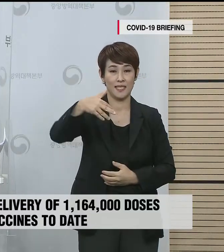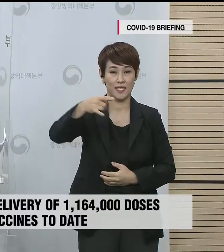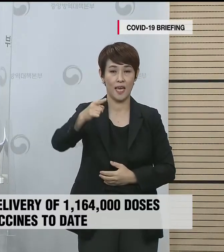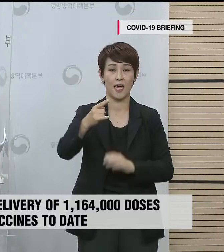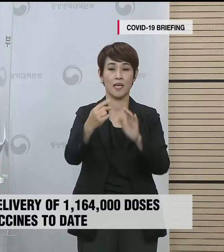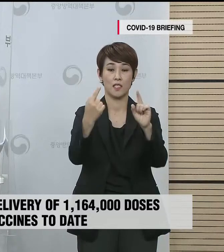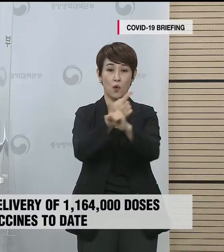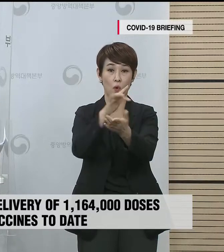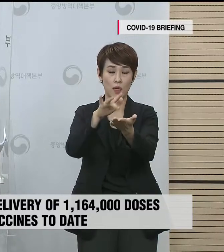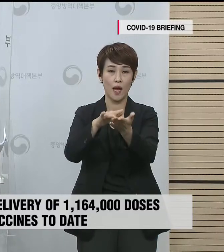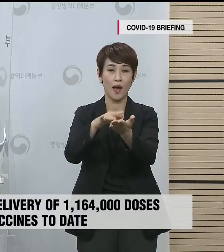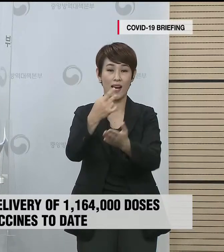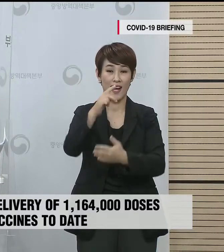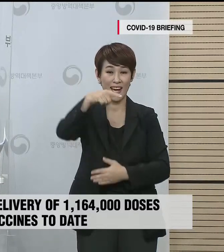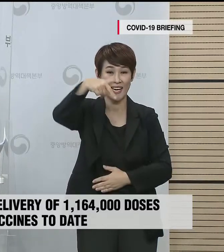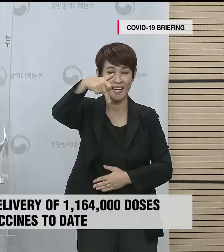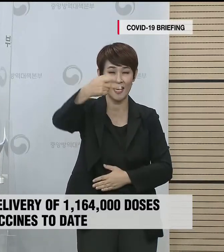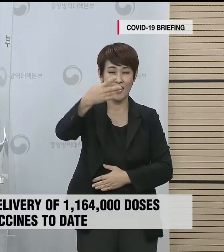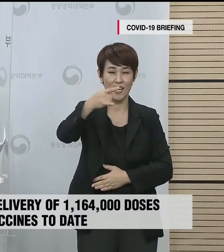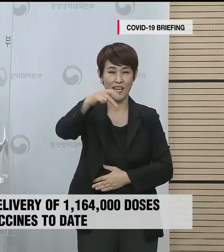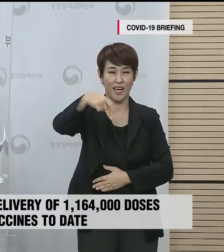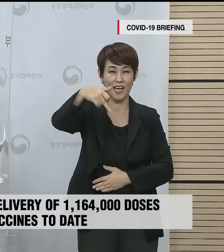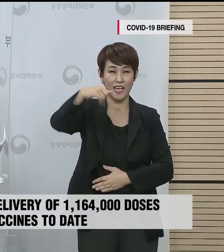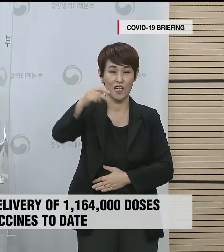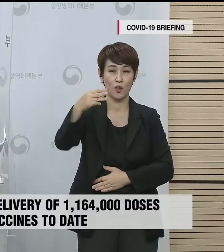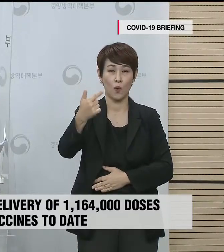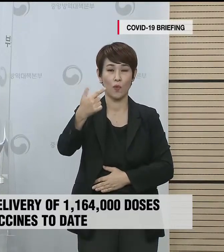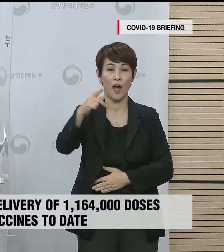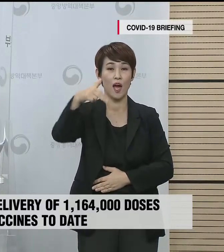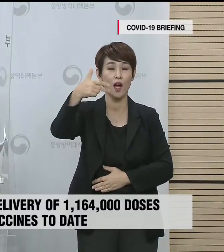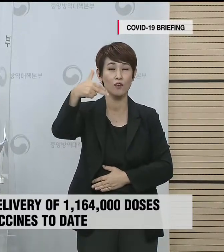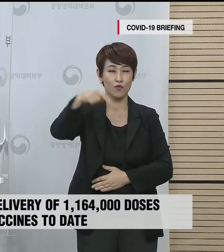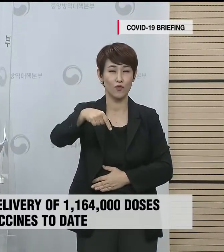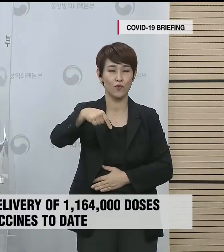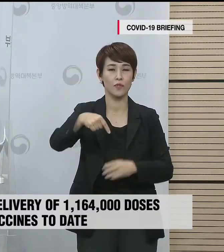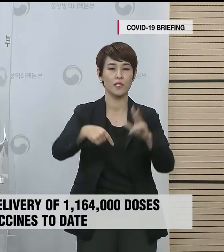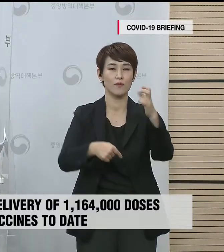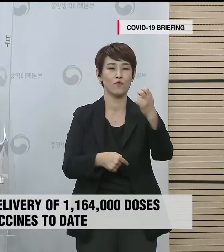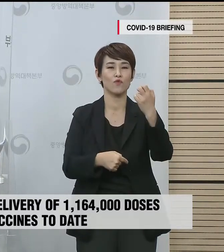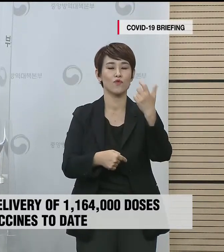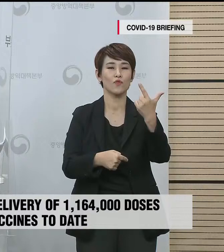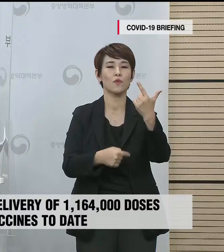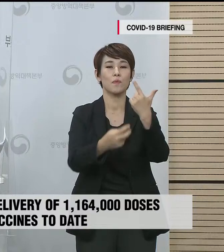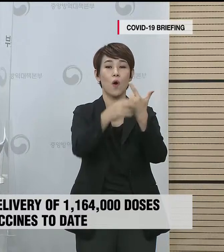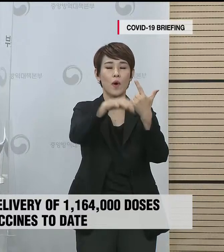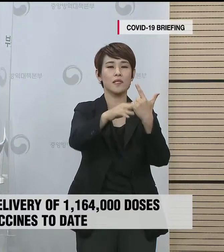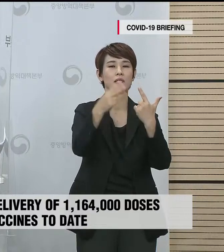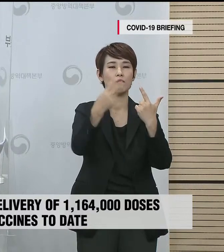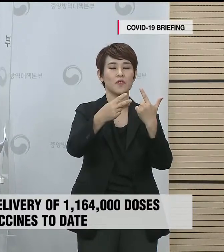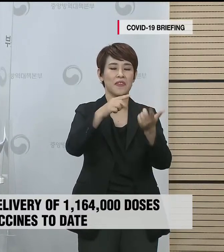in South Korea. And the regular treatment has been administered to about